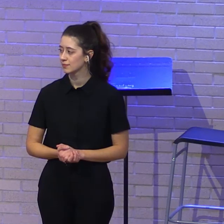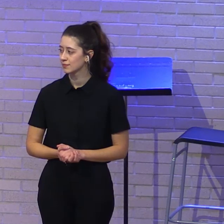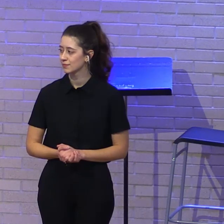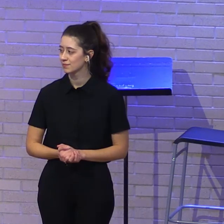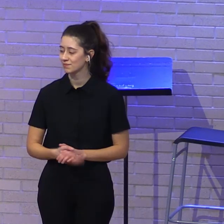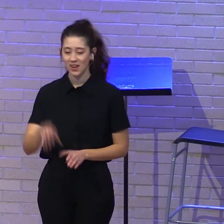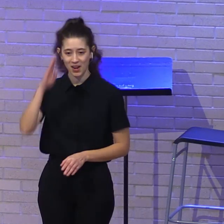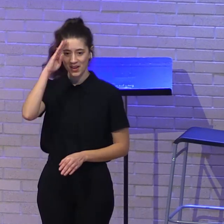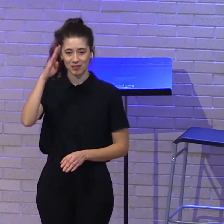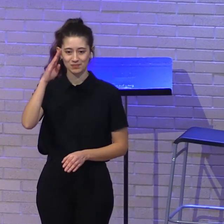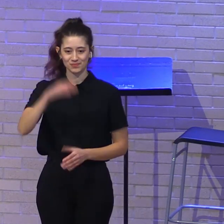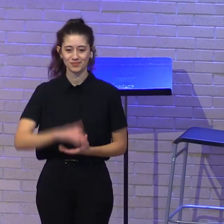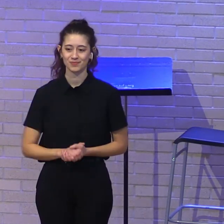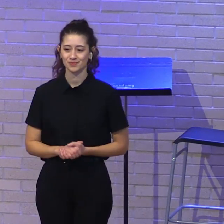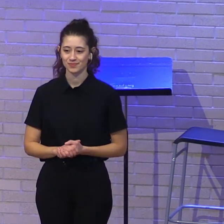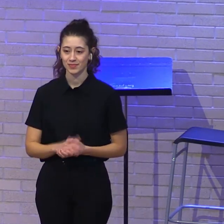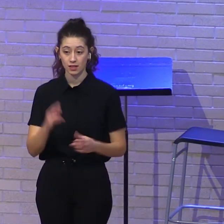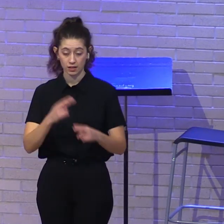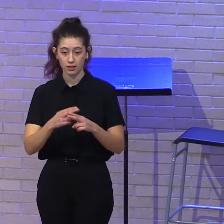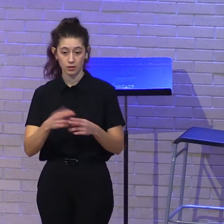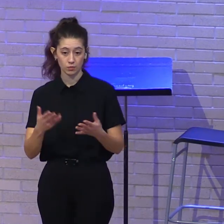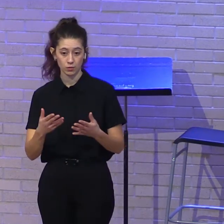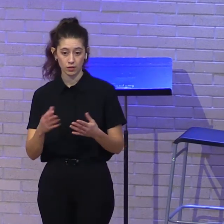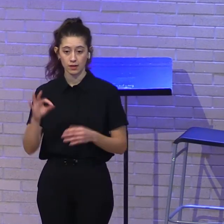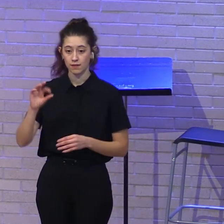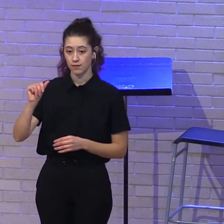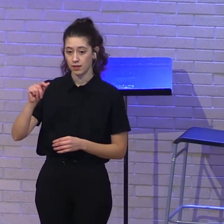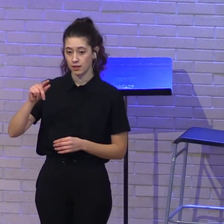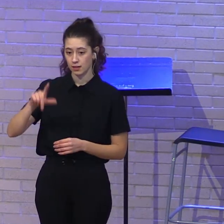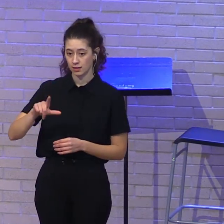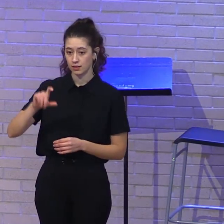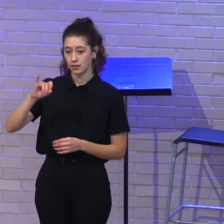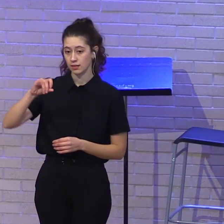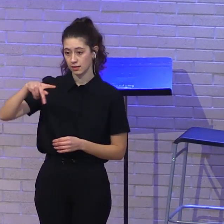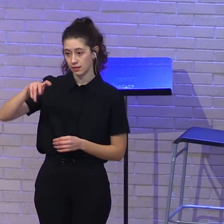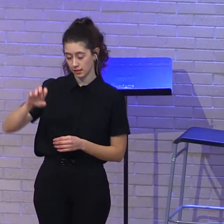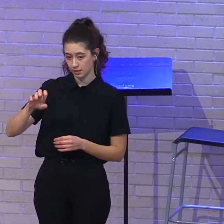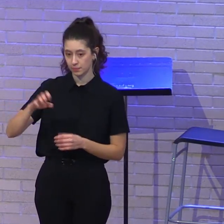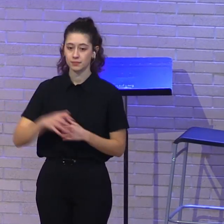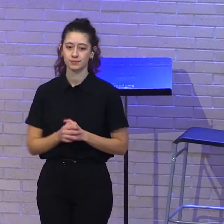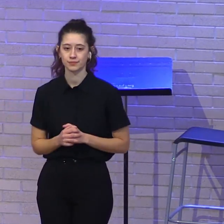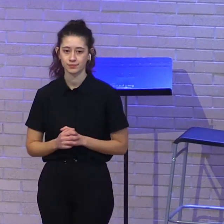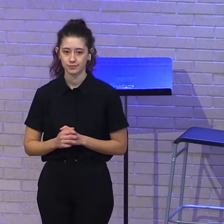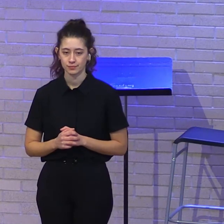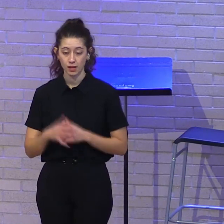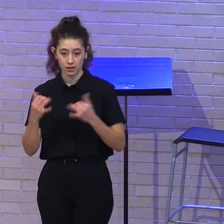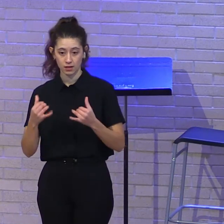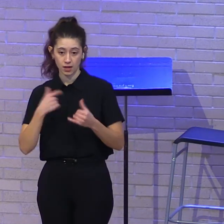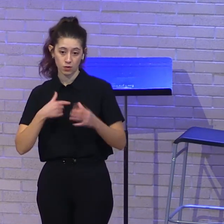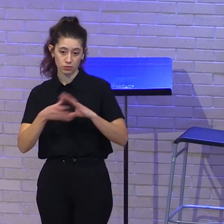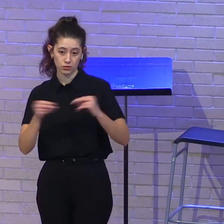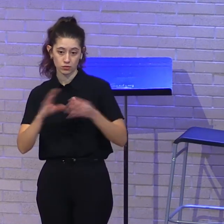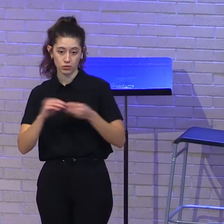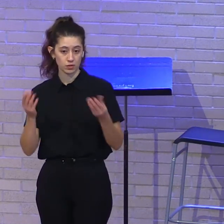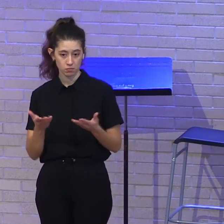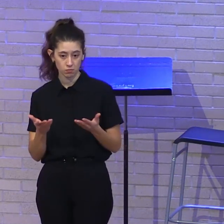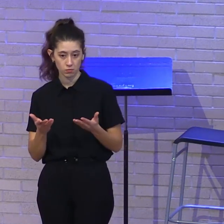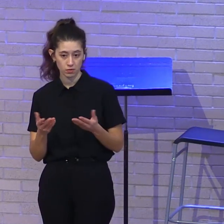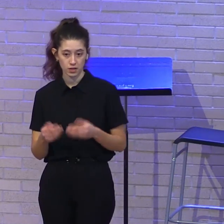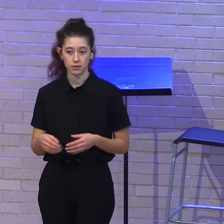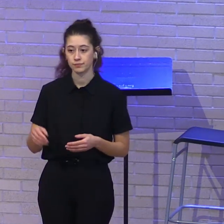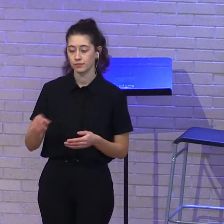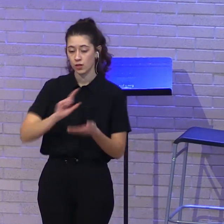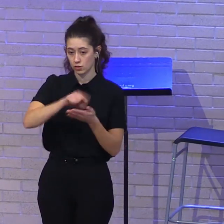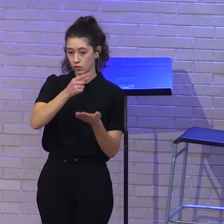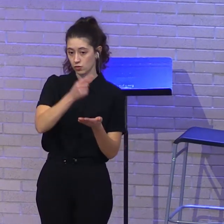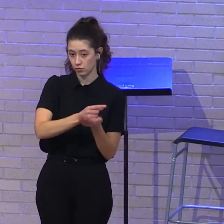Hi everyone, my name is Felipe Mogollon, and today I'll be talking about the day I graduated from high school. First, I